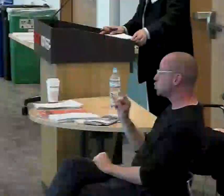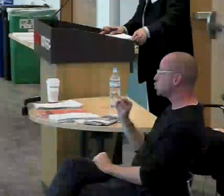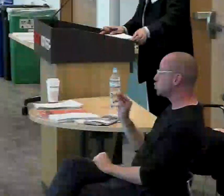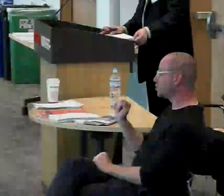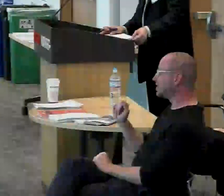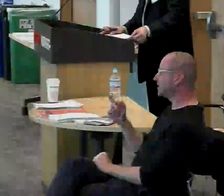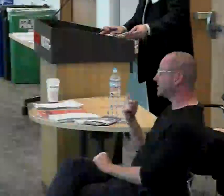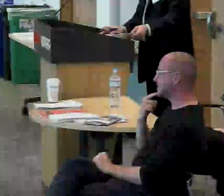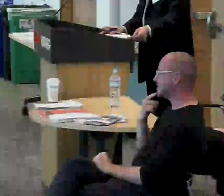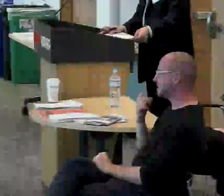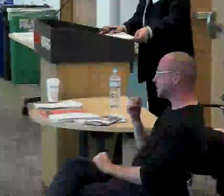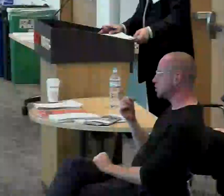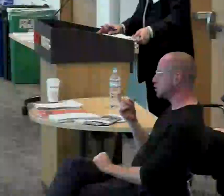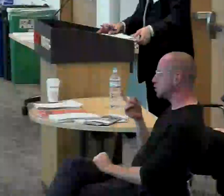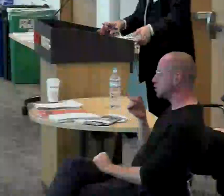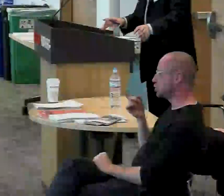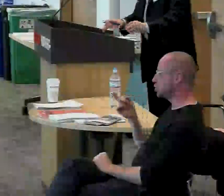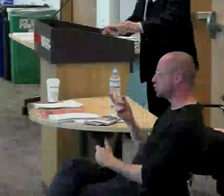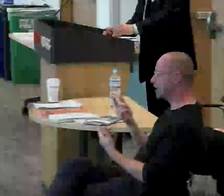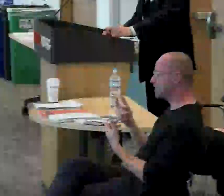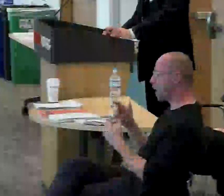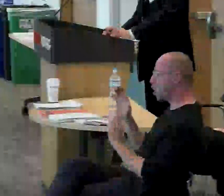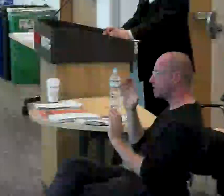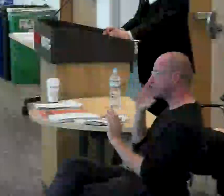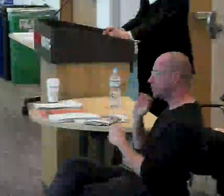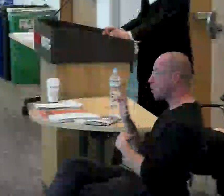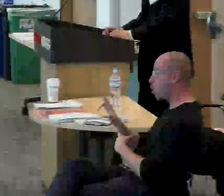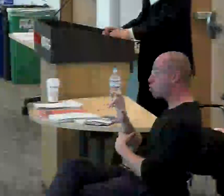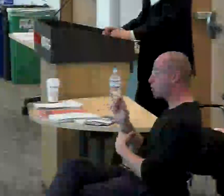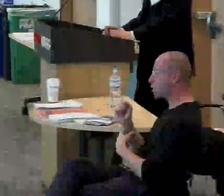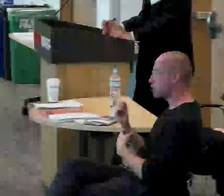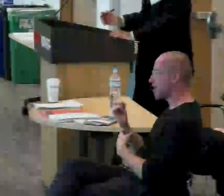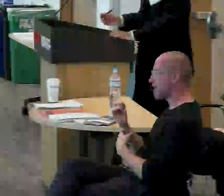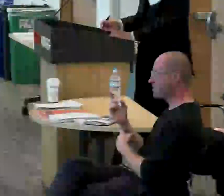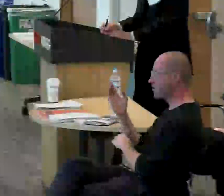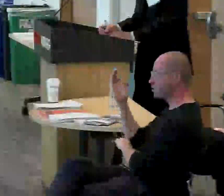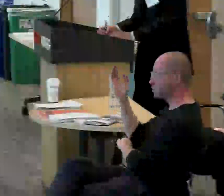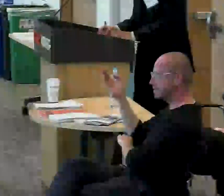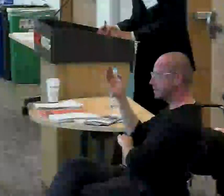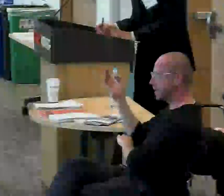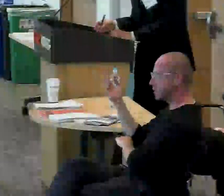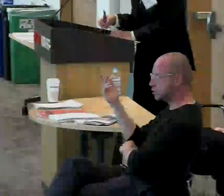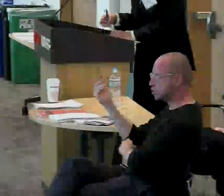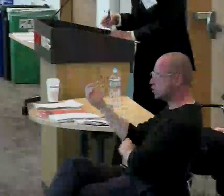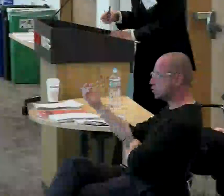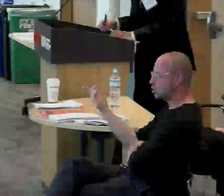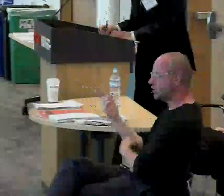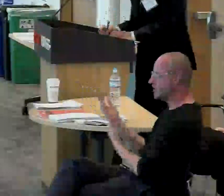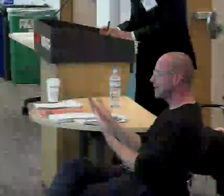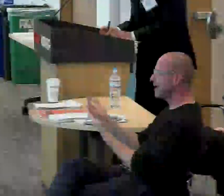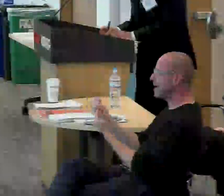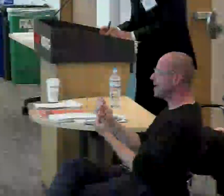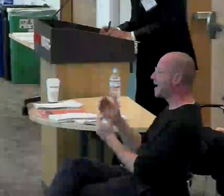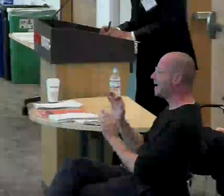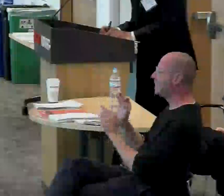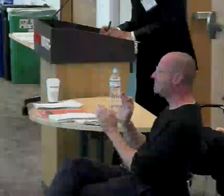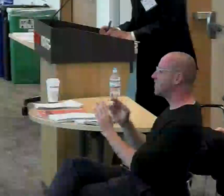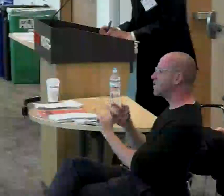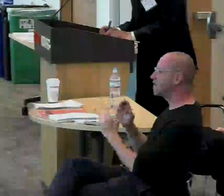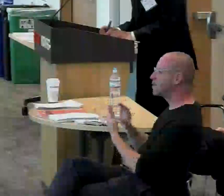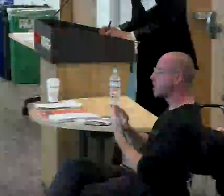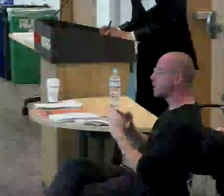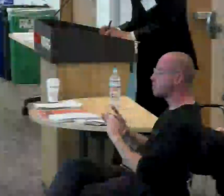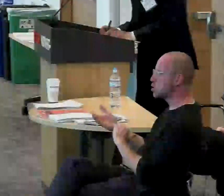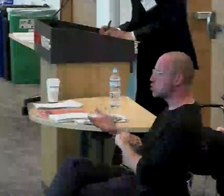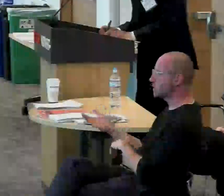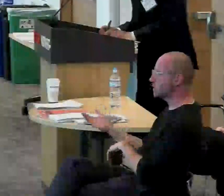done, 311 of these sort of presentations, getting impact from the community. I think what's happening at this